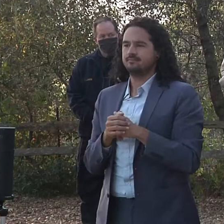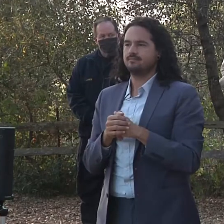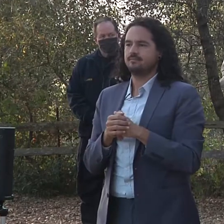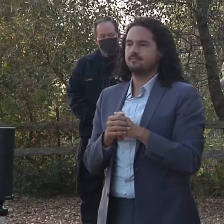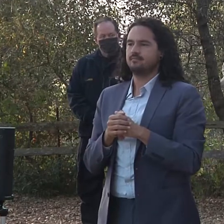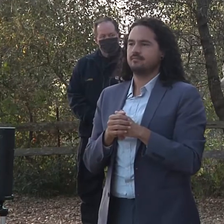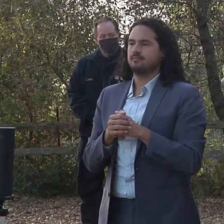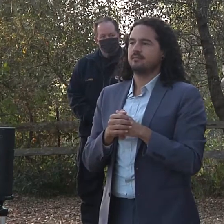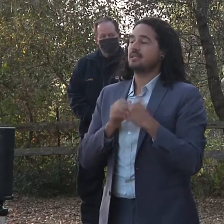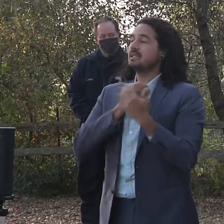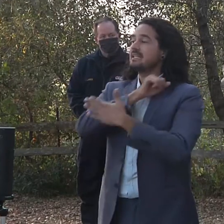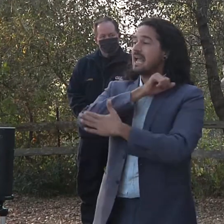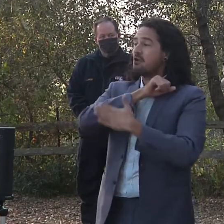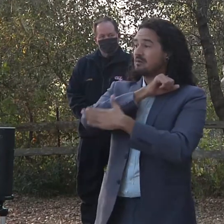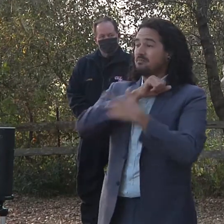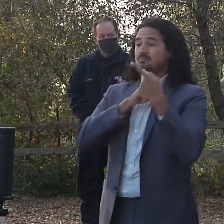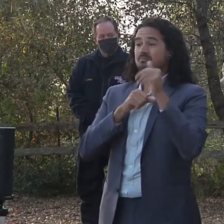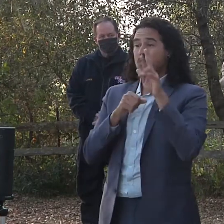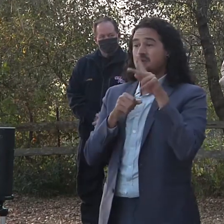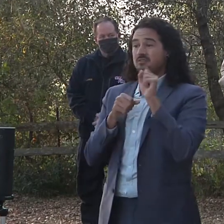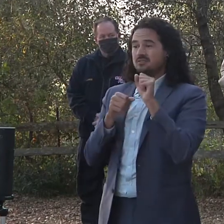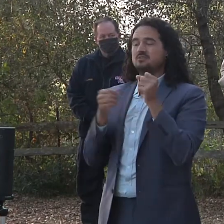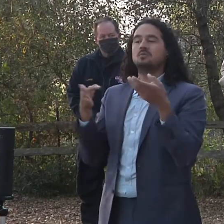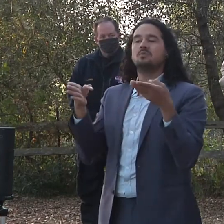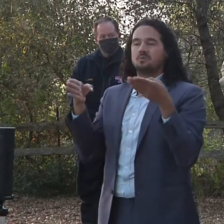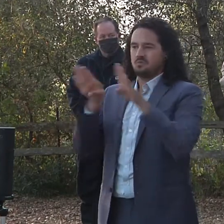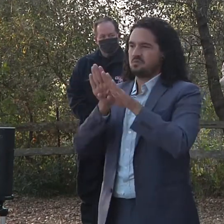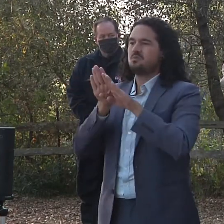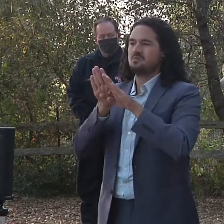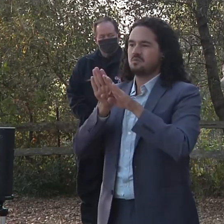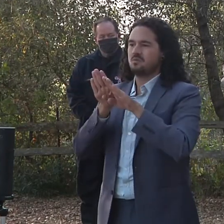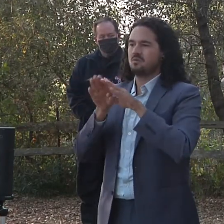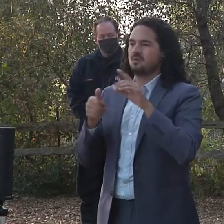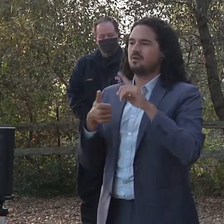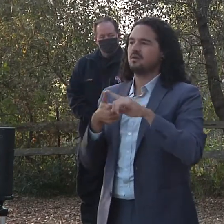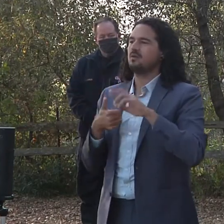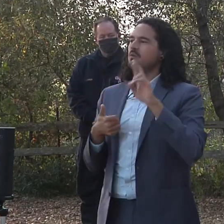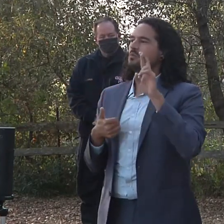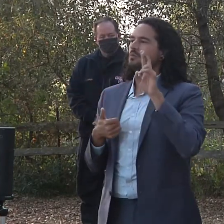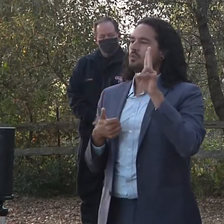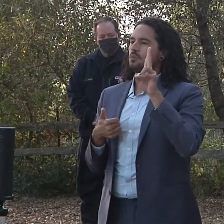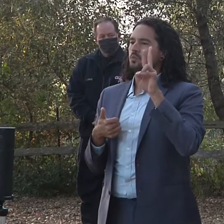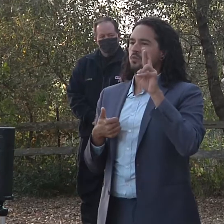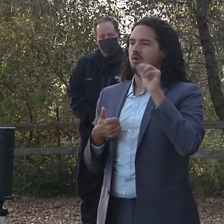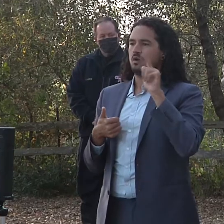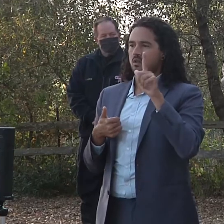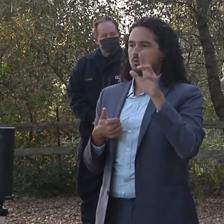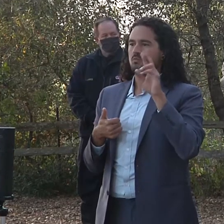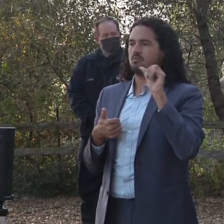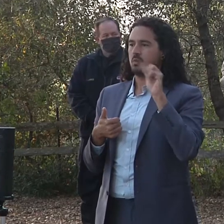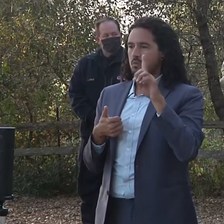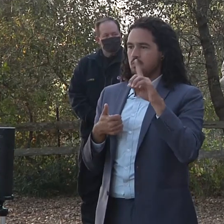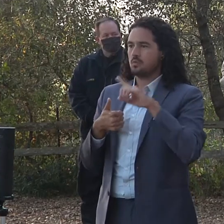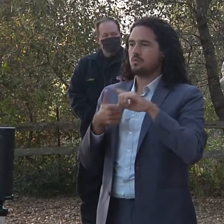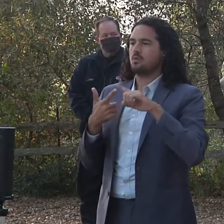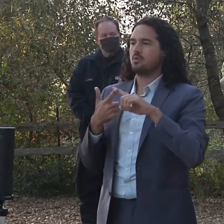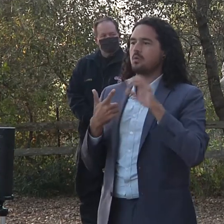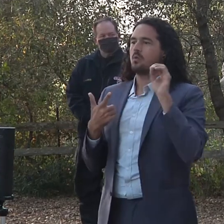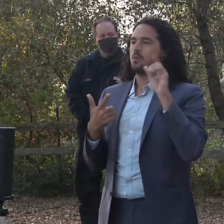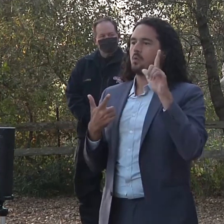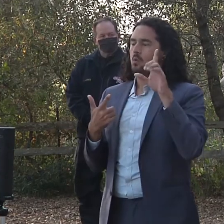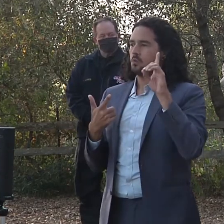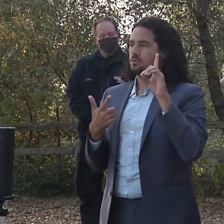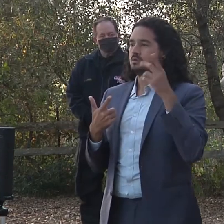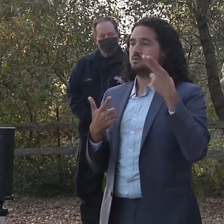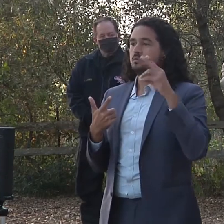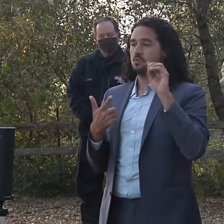Road and Old Hole Road, so be cautious of that. Additionally, Portola State Park is also closed.